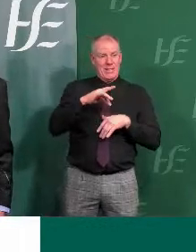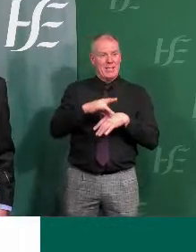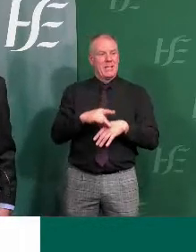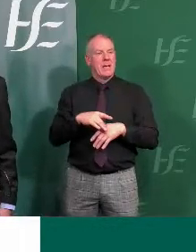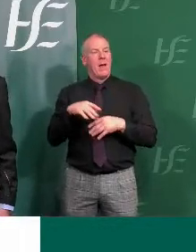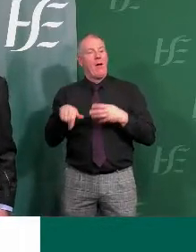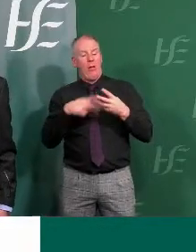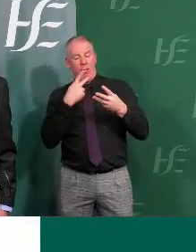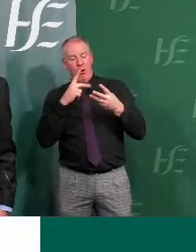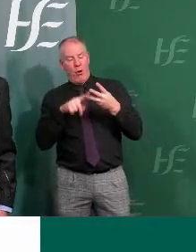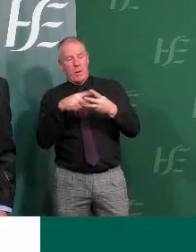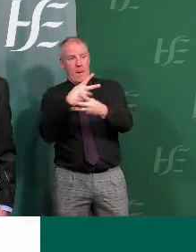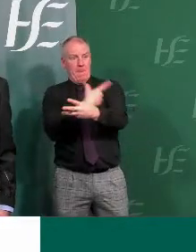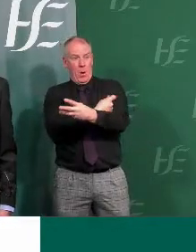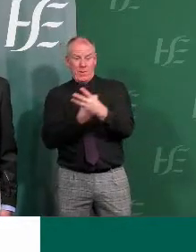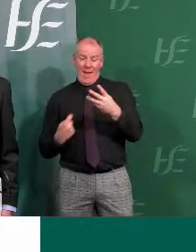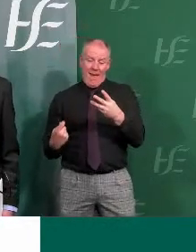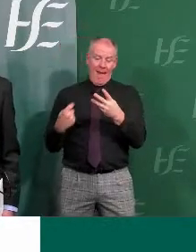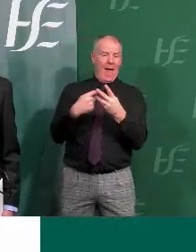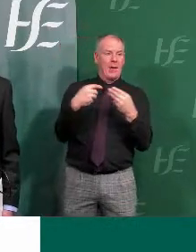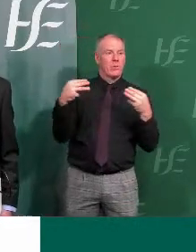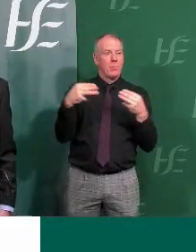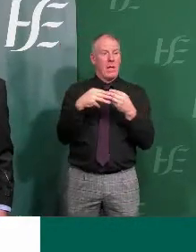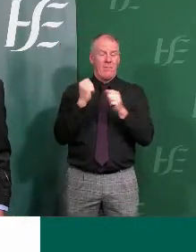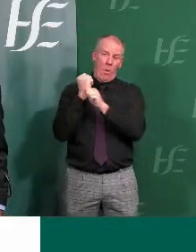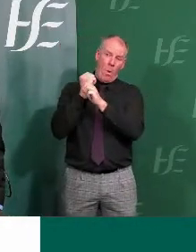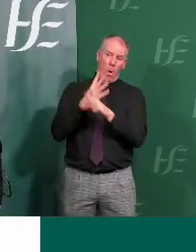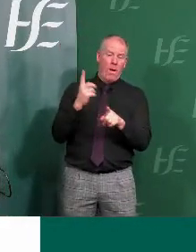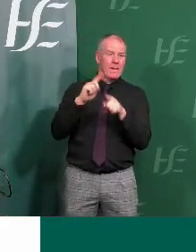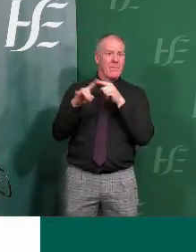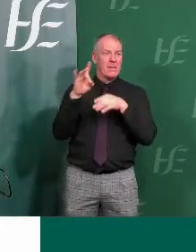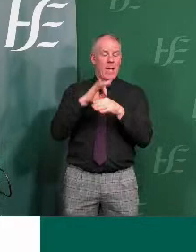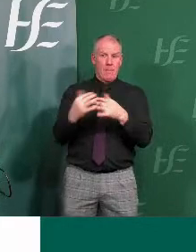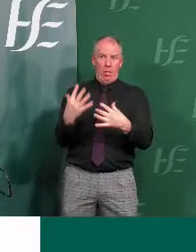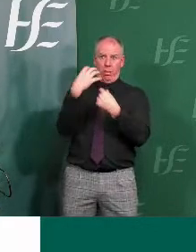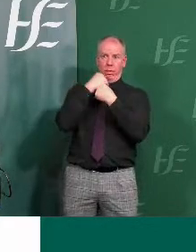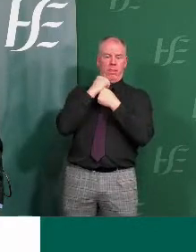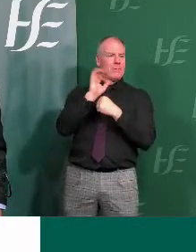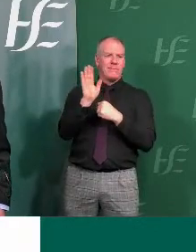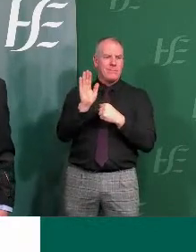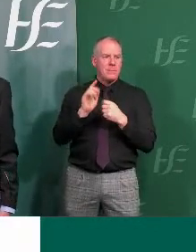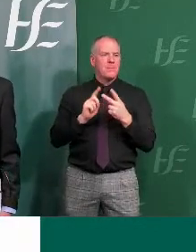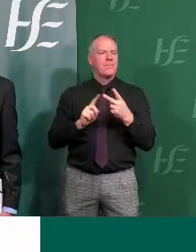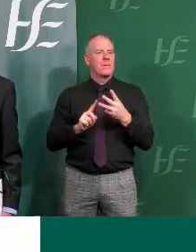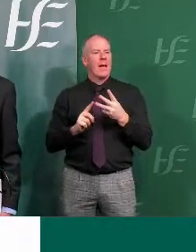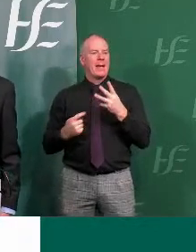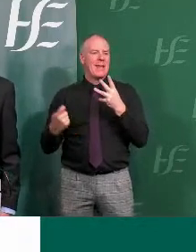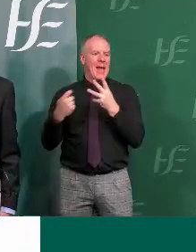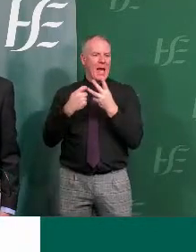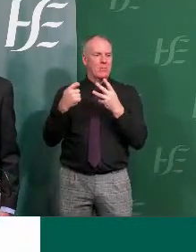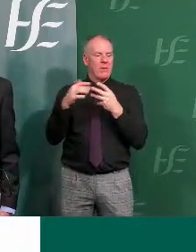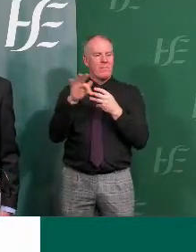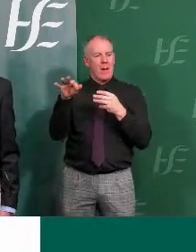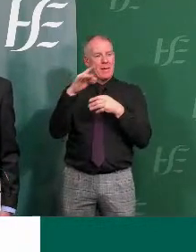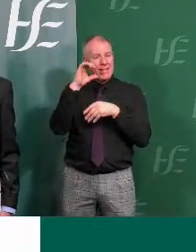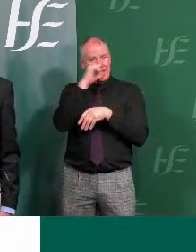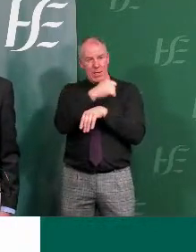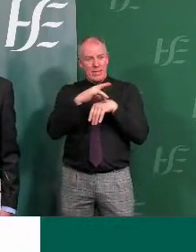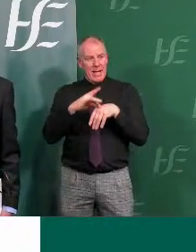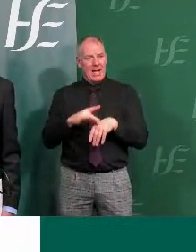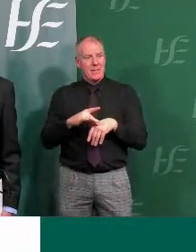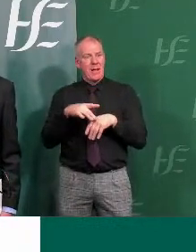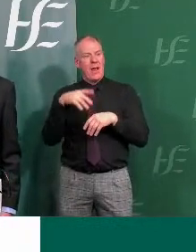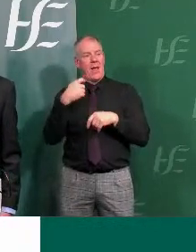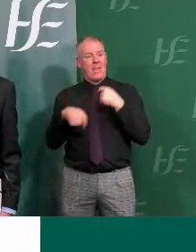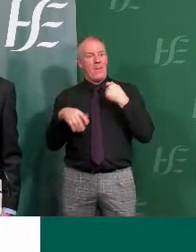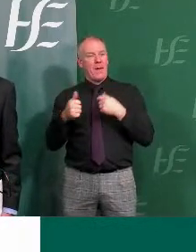vaccines give a robust additional protection against all forms of infection and also additional protection against serious illness. And there's those other parts